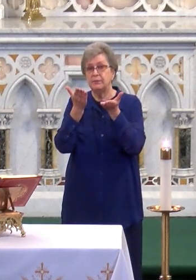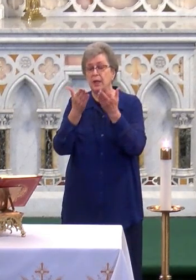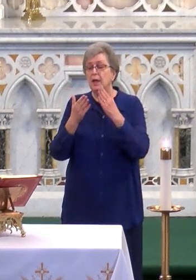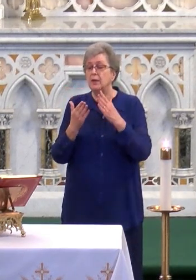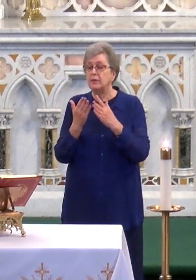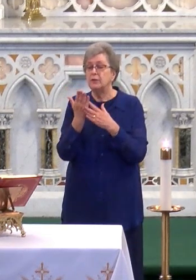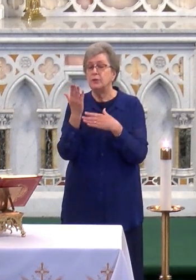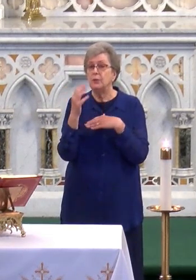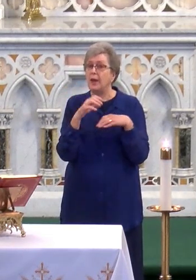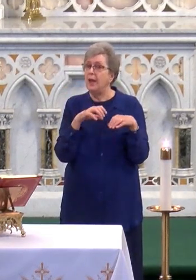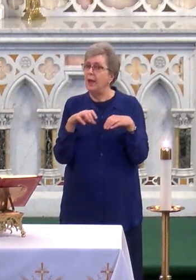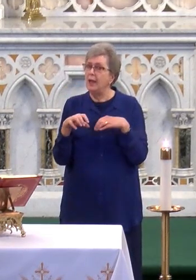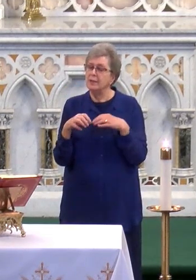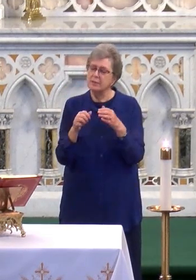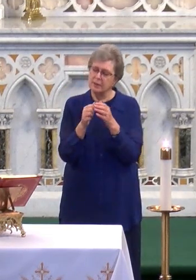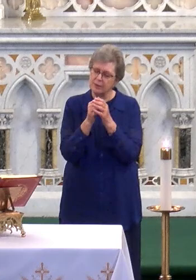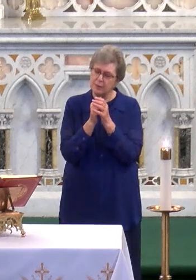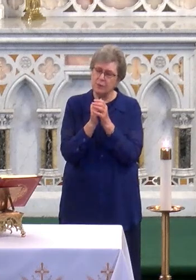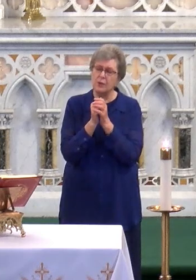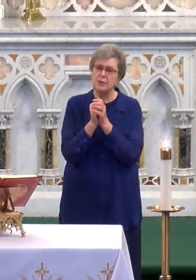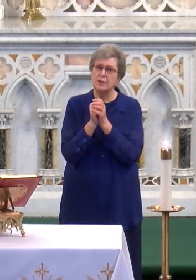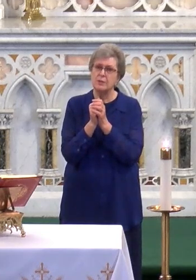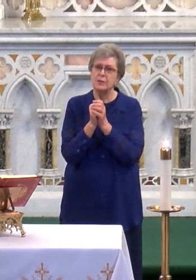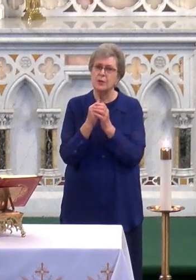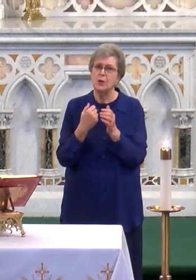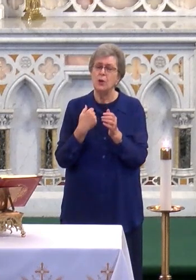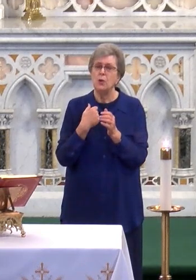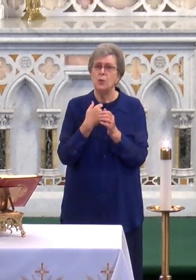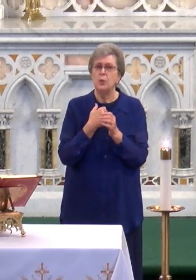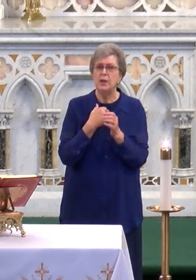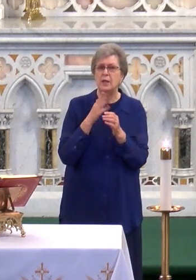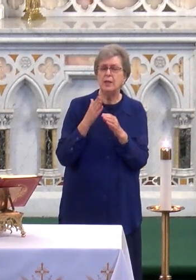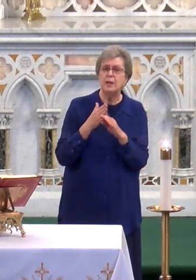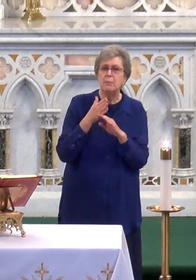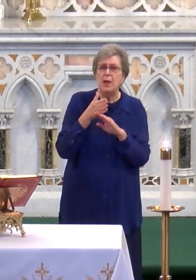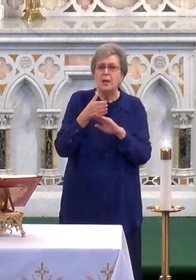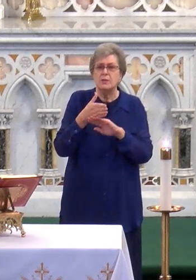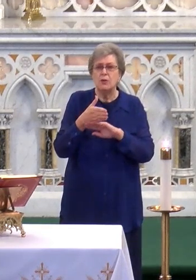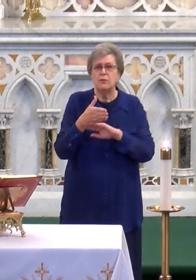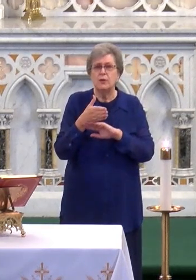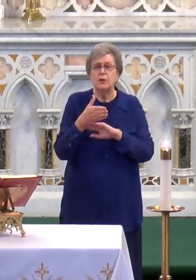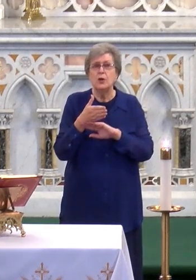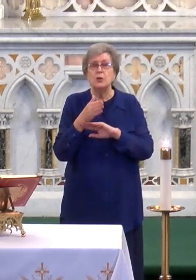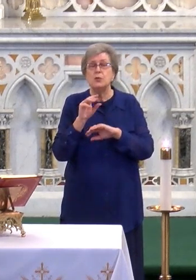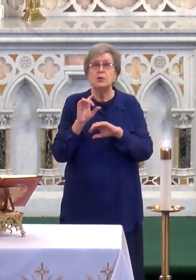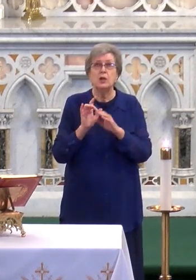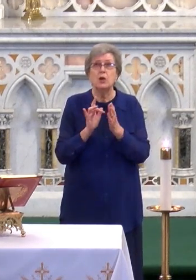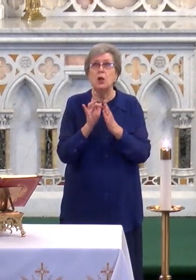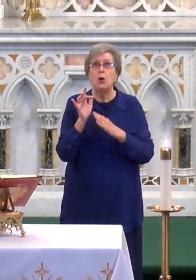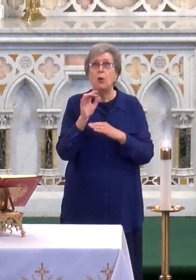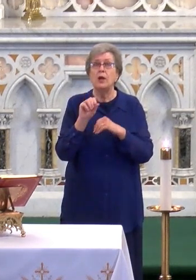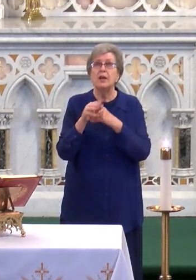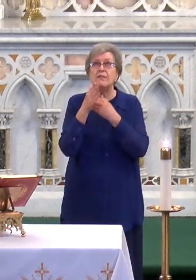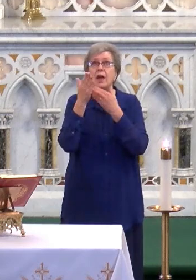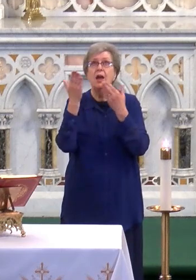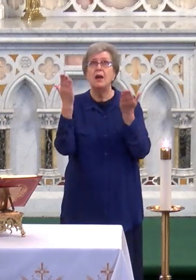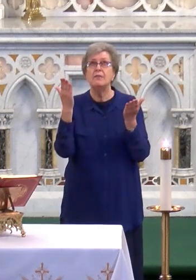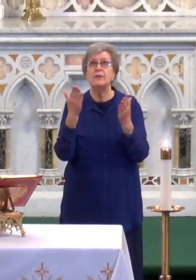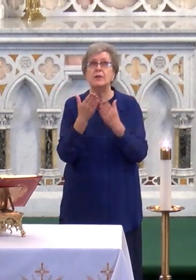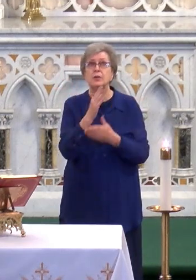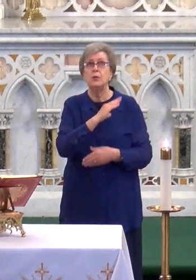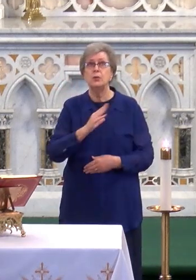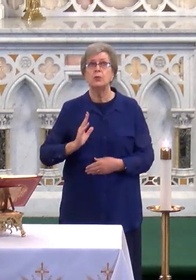of devotedness we may pass over to the glory of heaven, through Christ